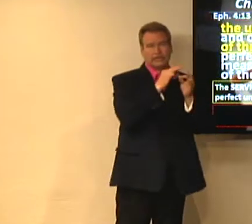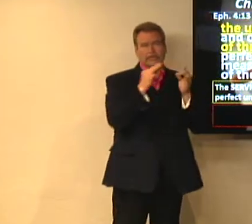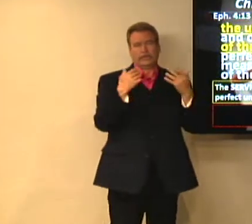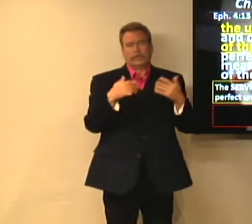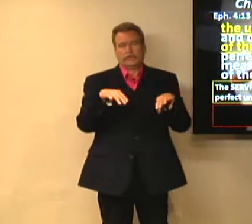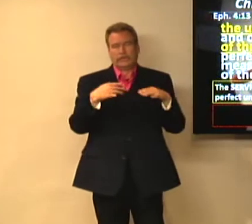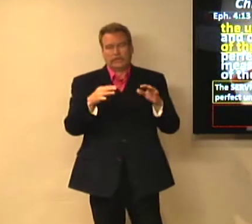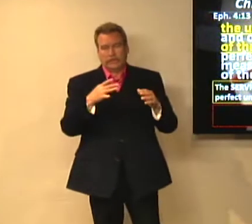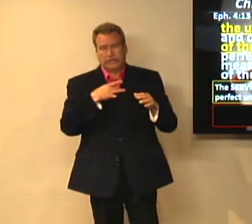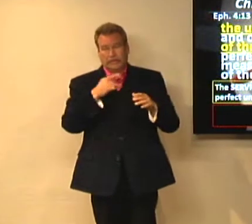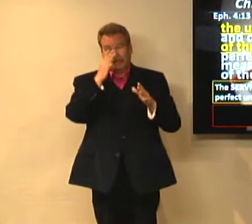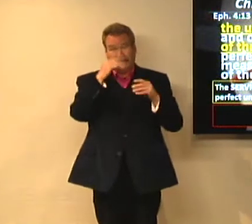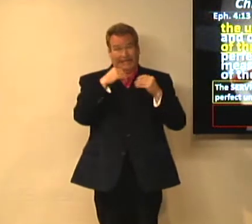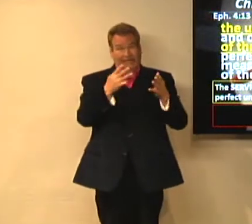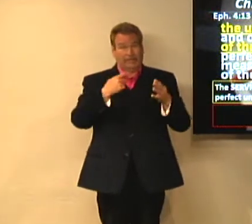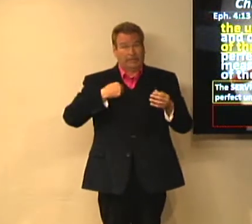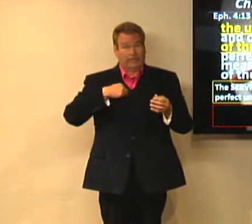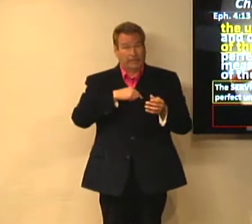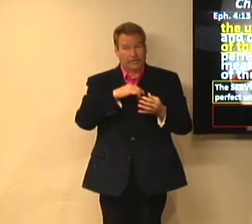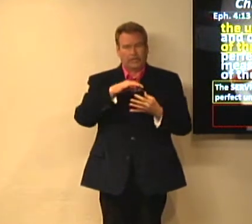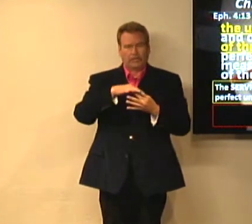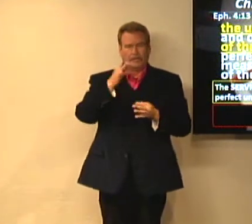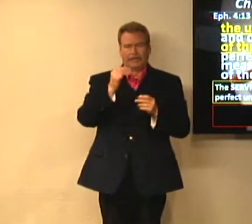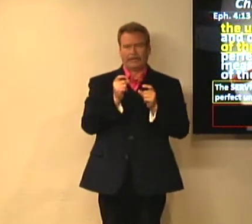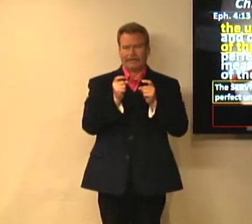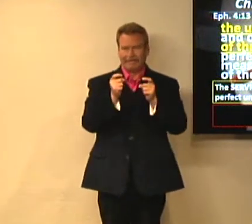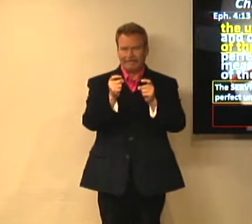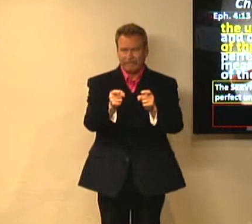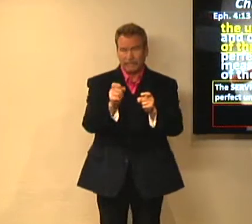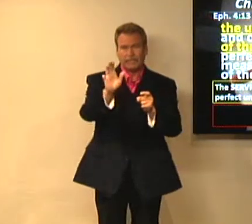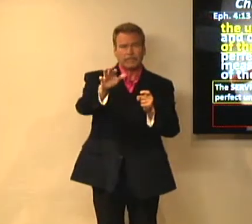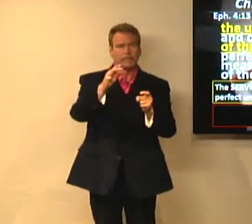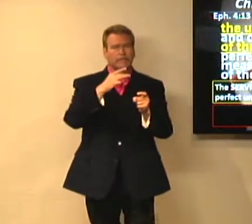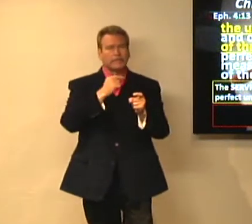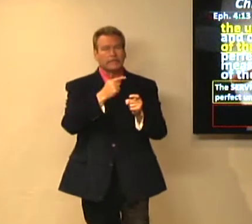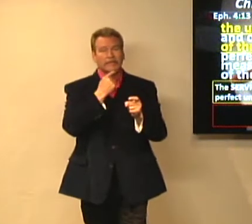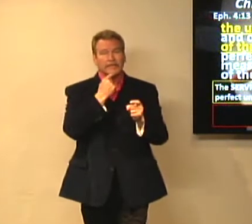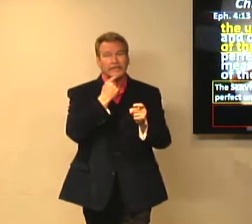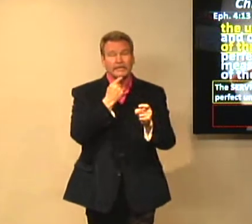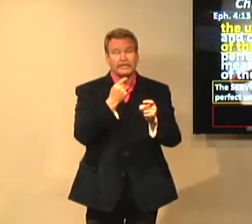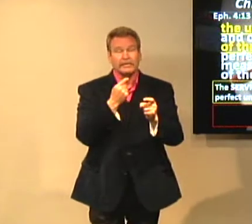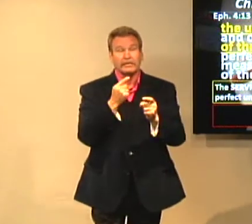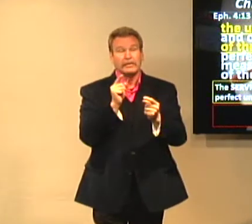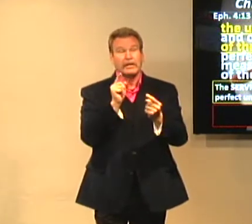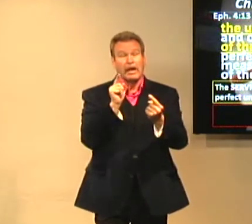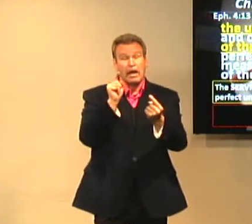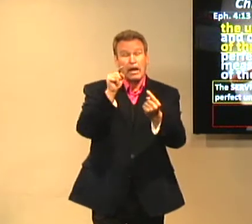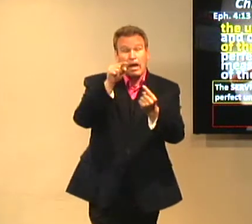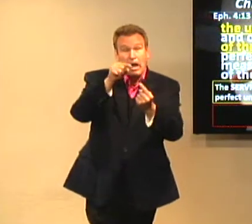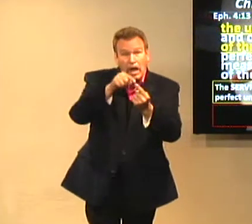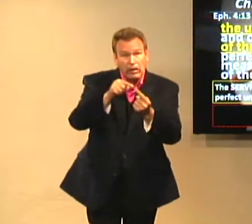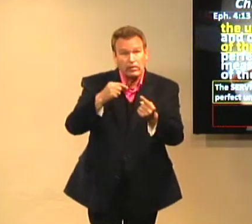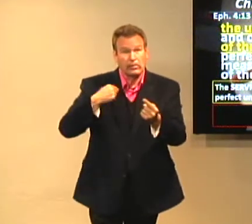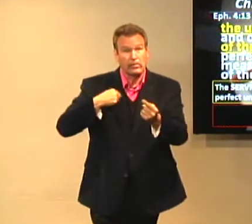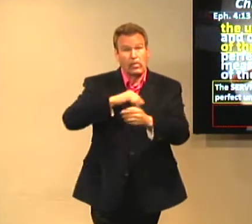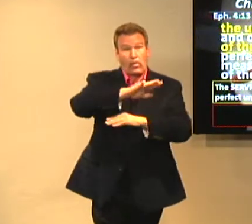So we notice this line, really important line that it says, that Christ gave us spiritual gifts